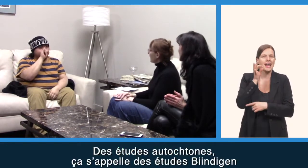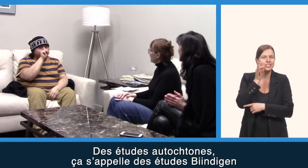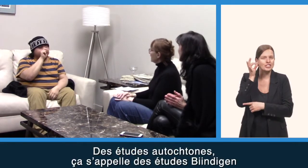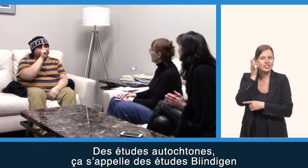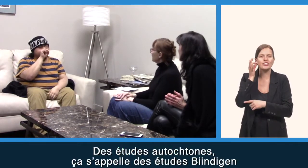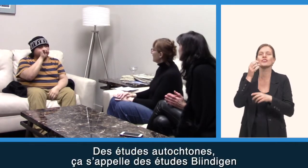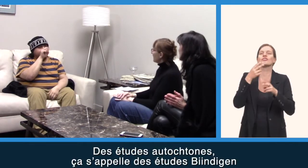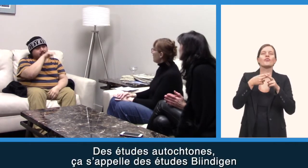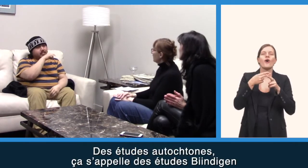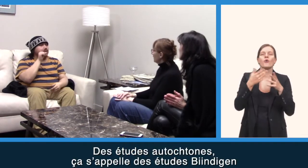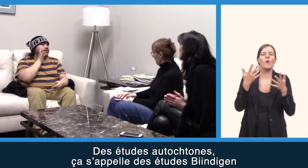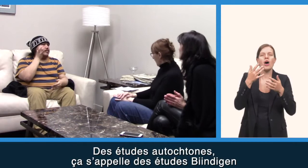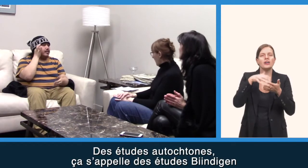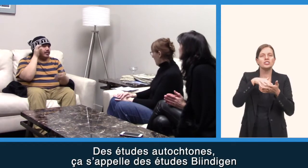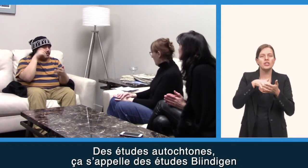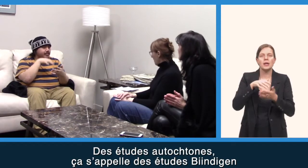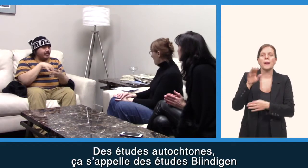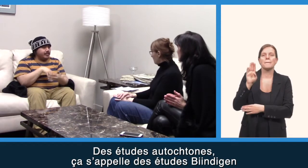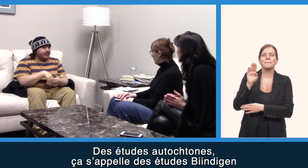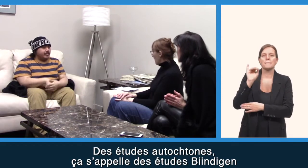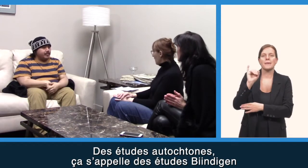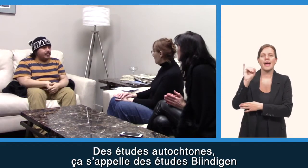Native Studies, it's called